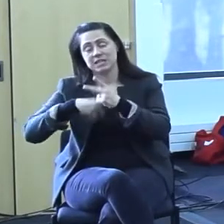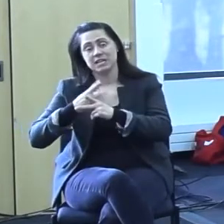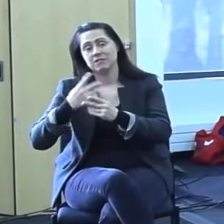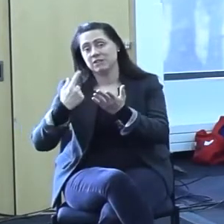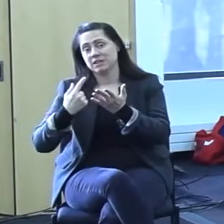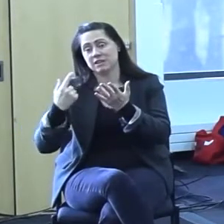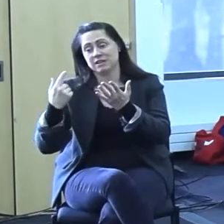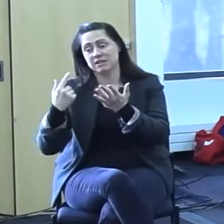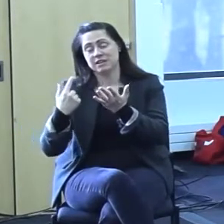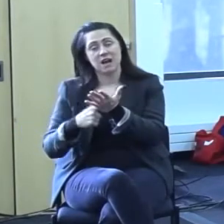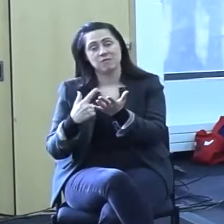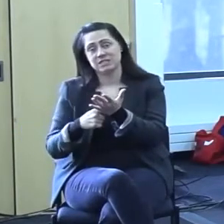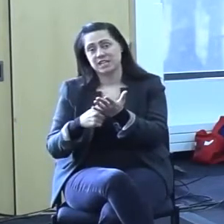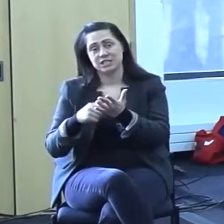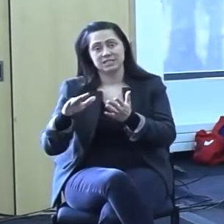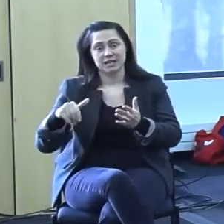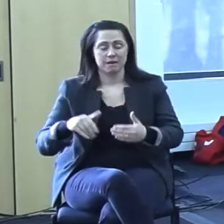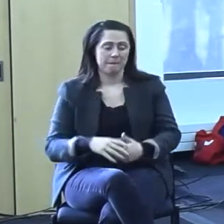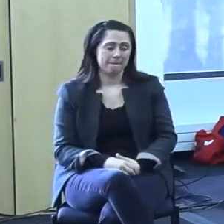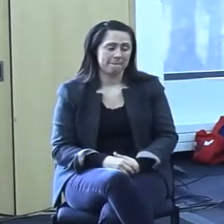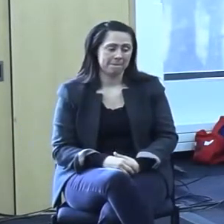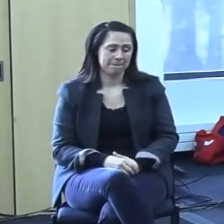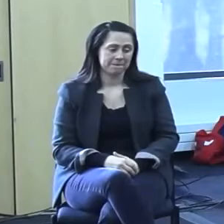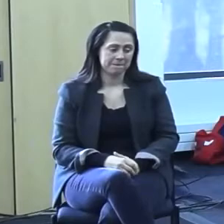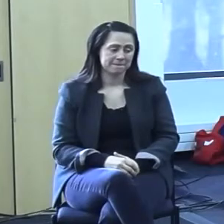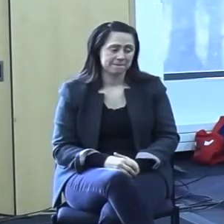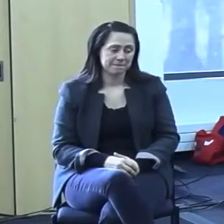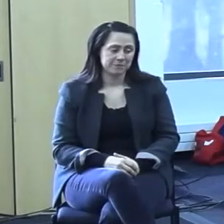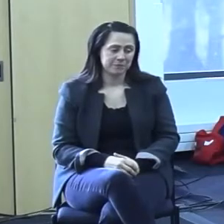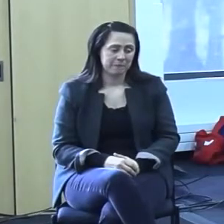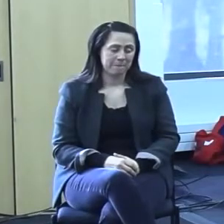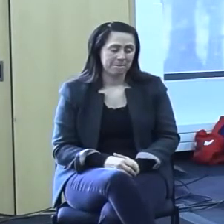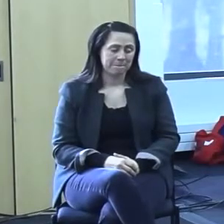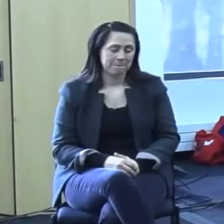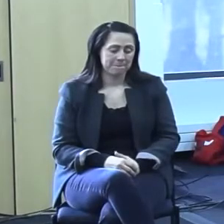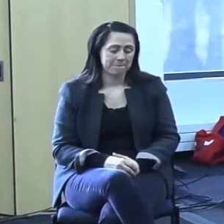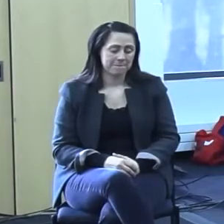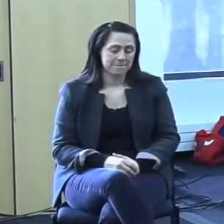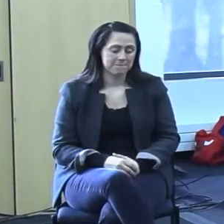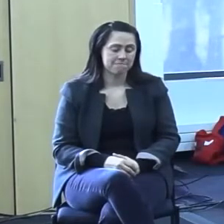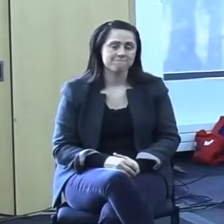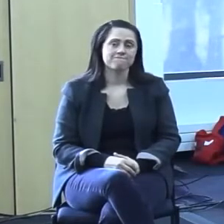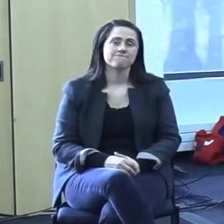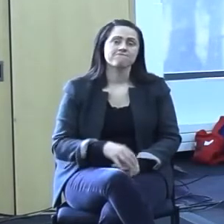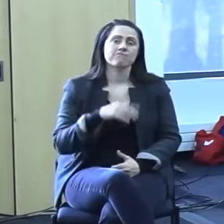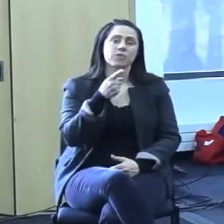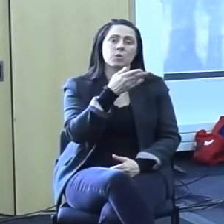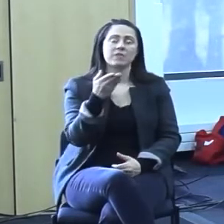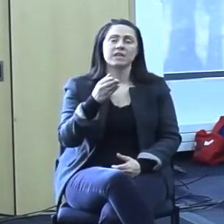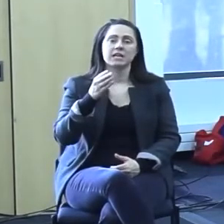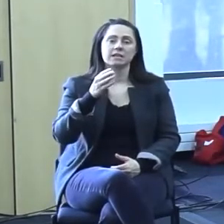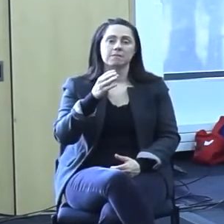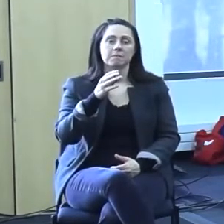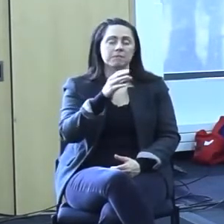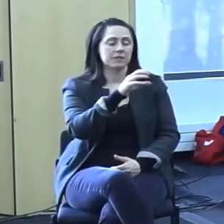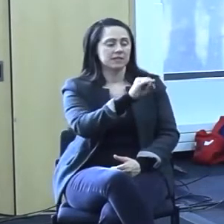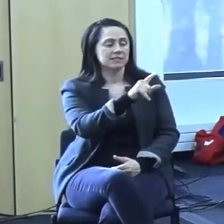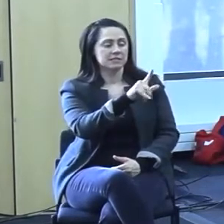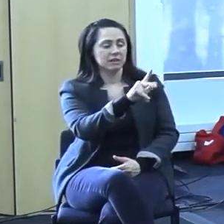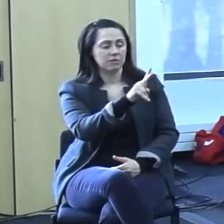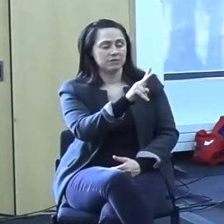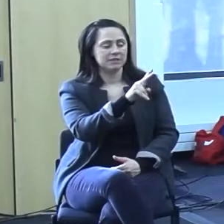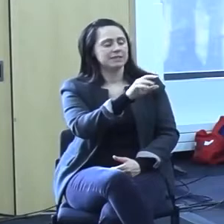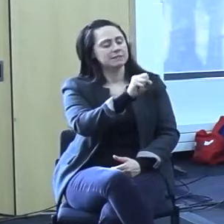yet. One of the things that Sylvia and I have begun